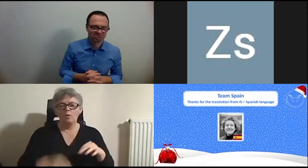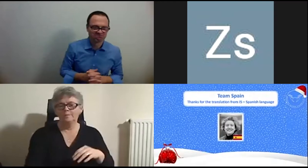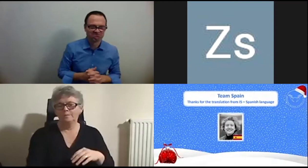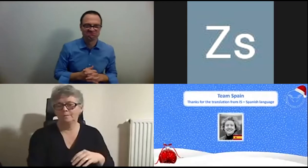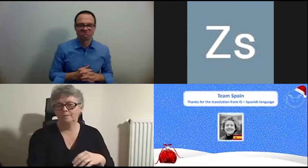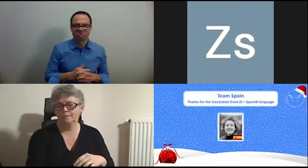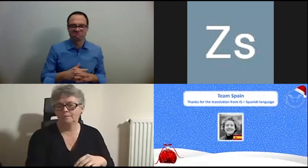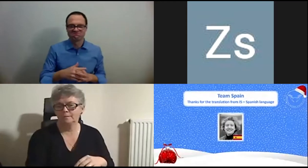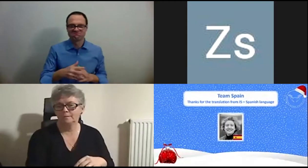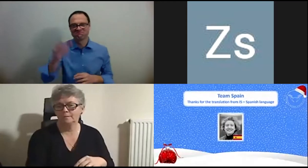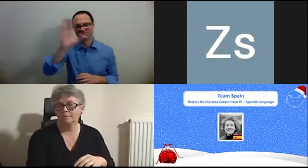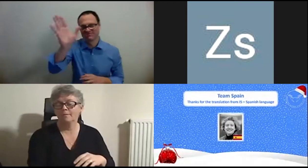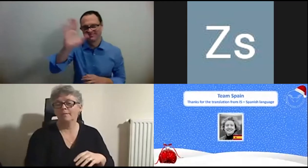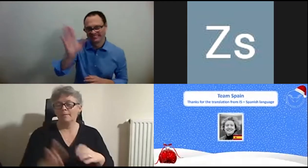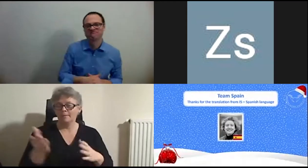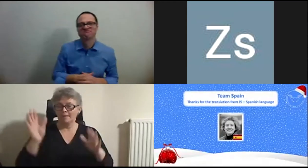Spain.